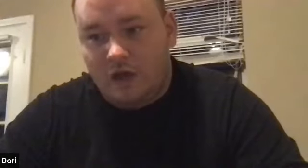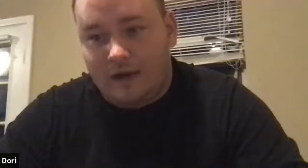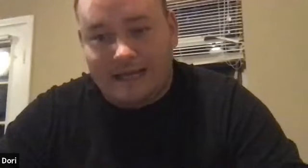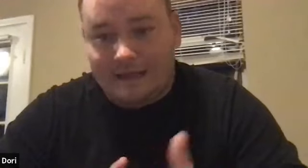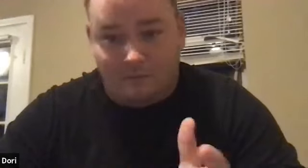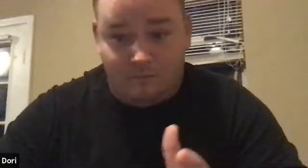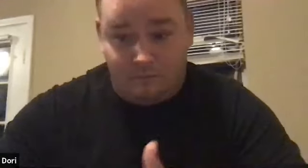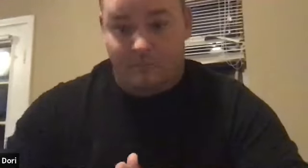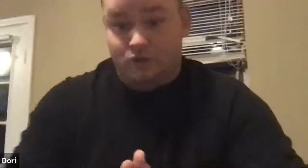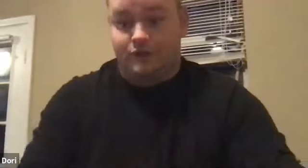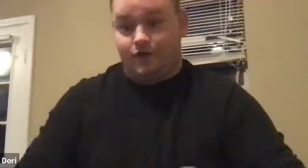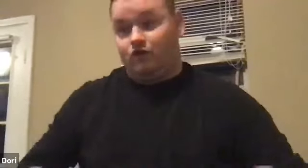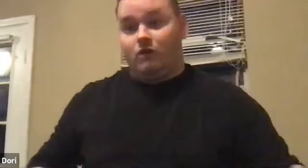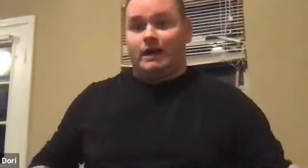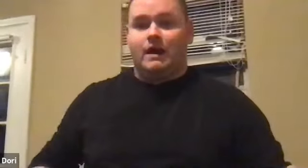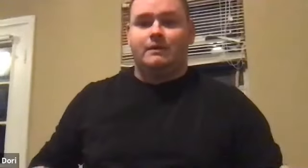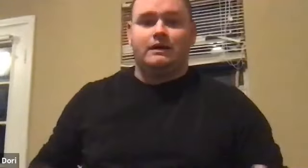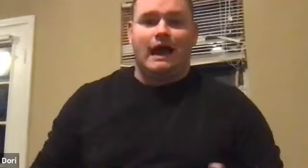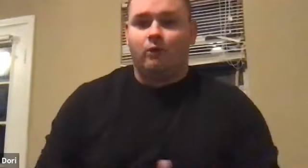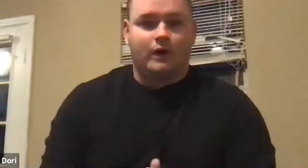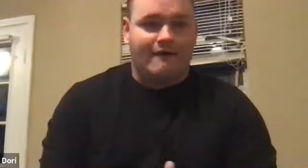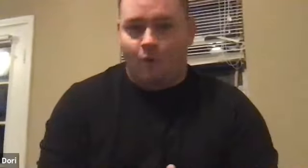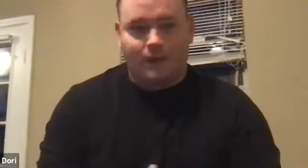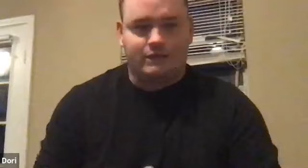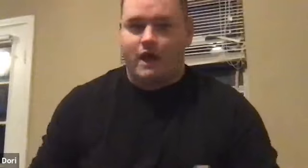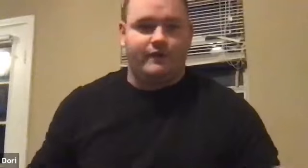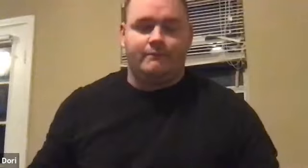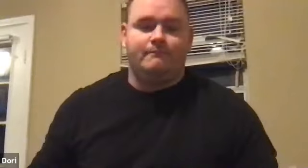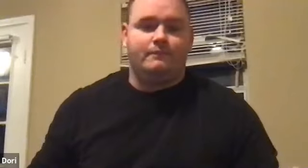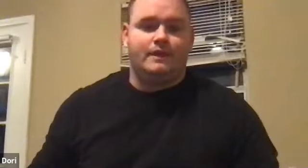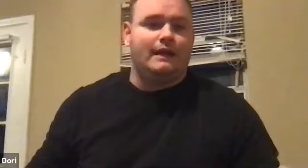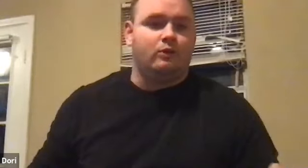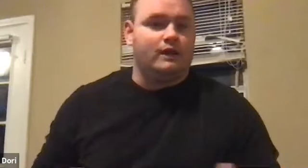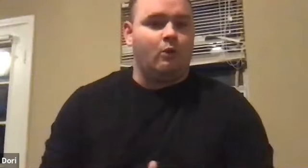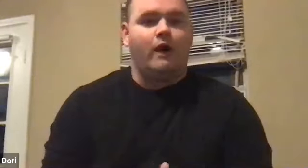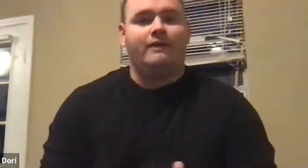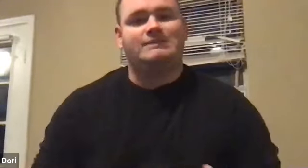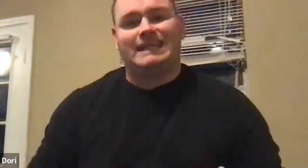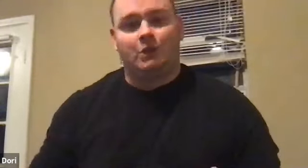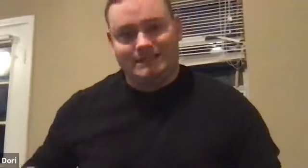taught, like most of their growing up, I will not voice around them. I will not want them to hear me